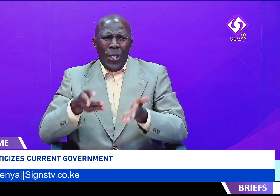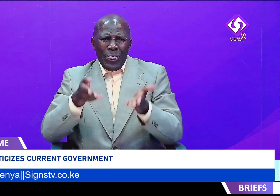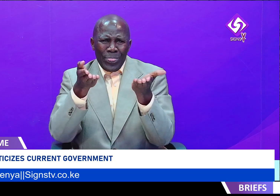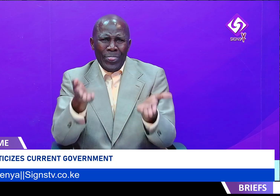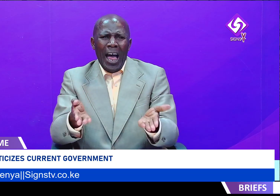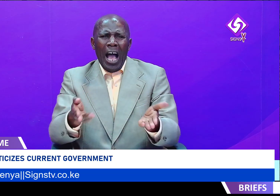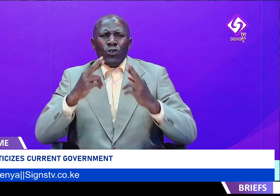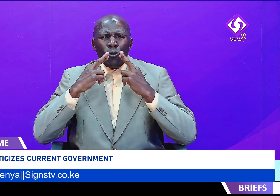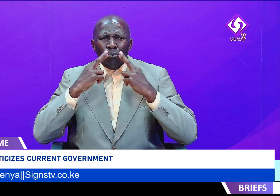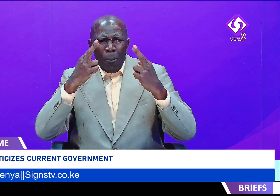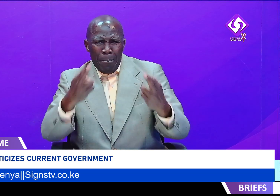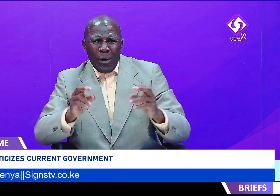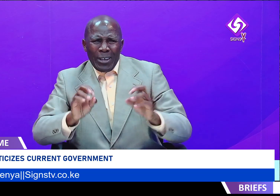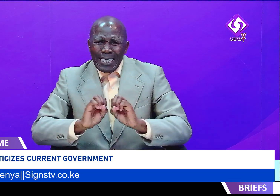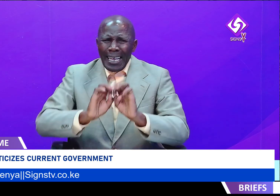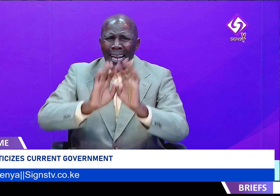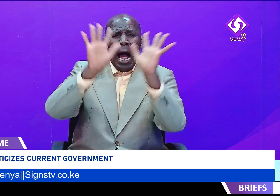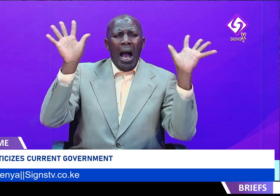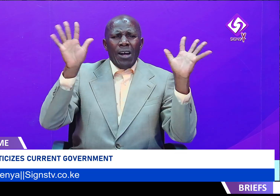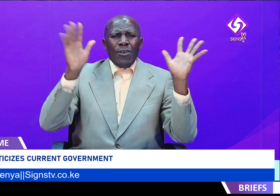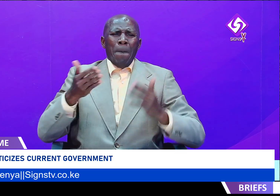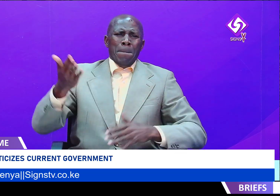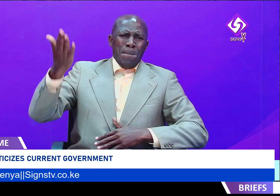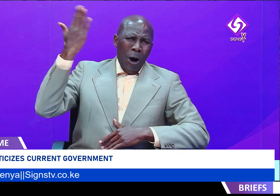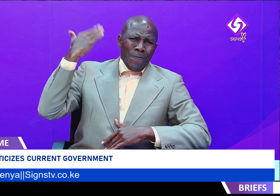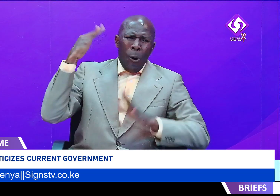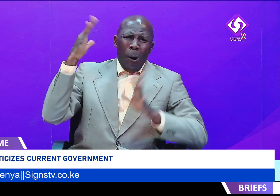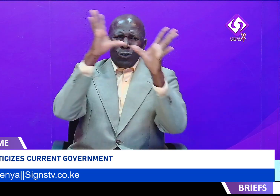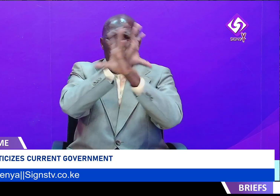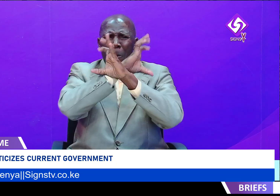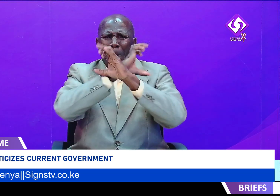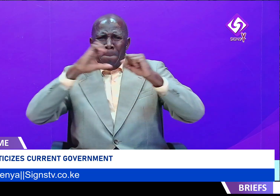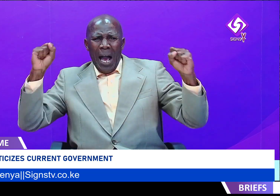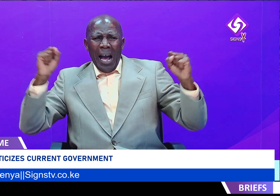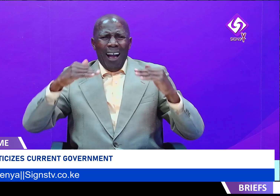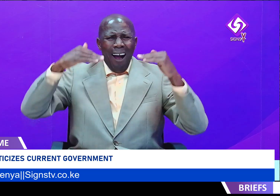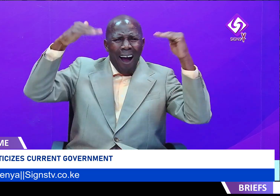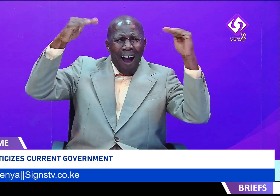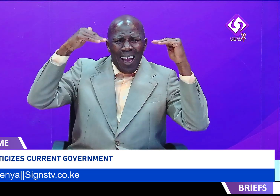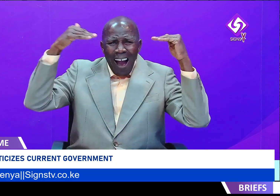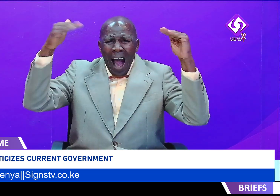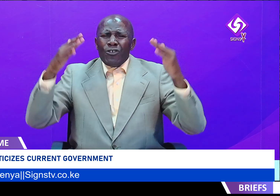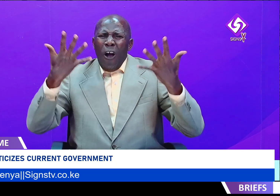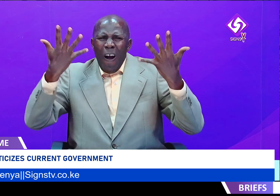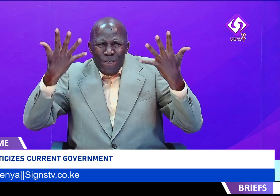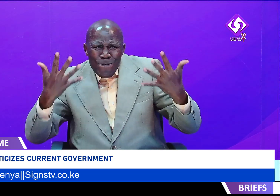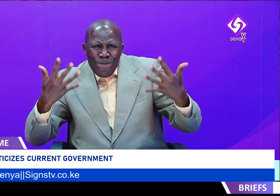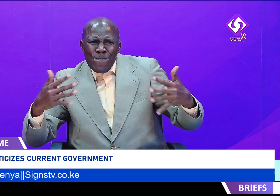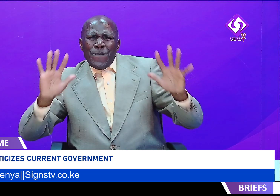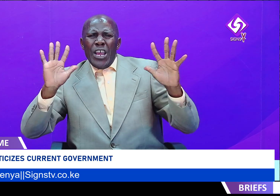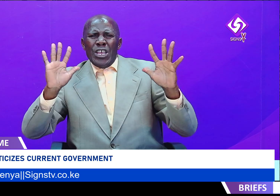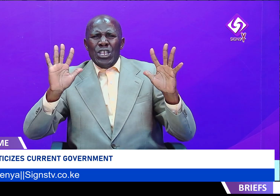have now been validated by current realities.